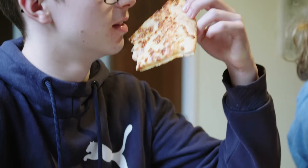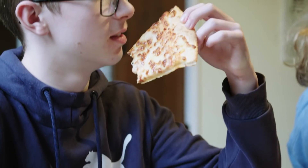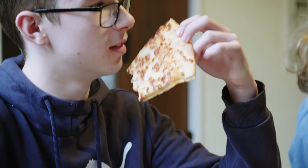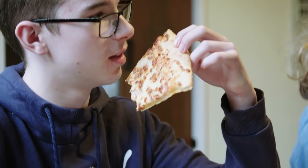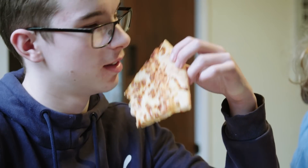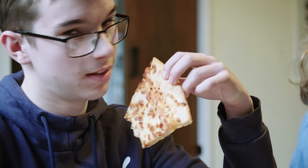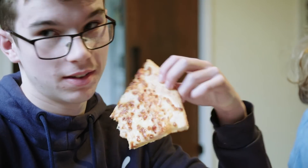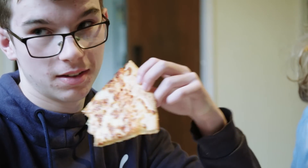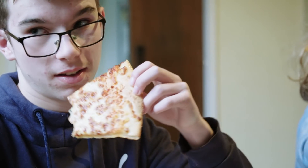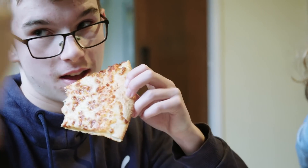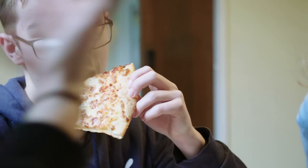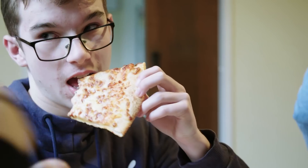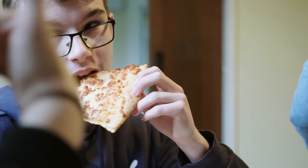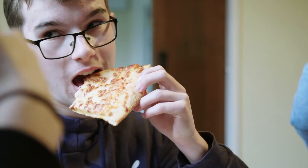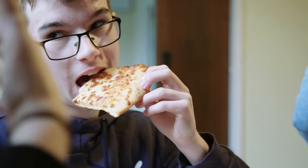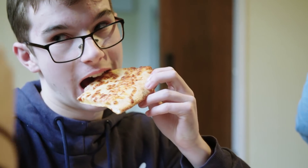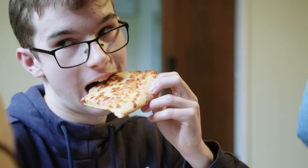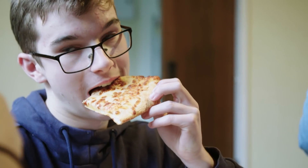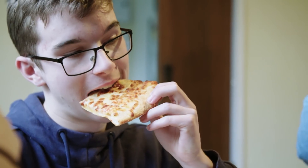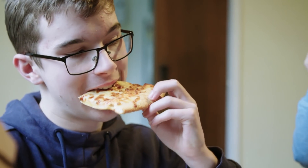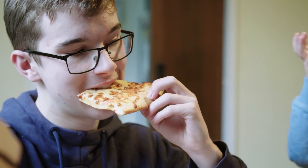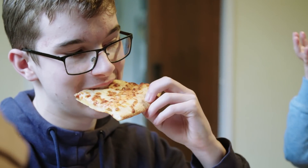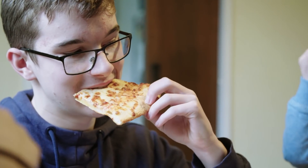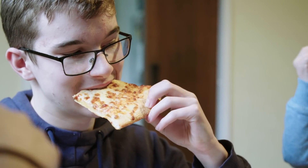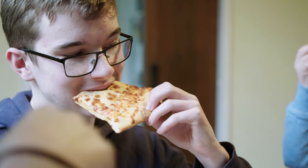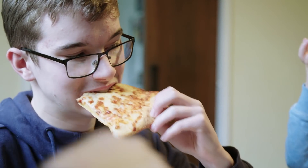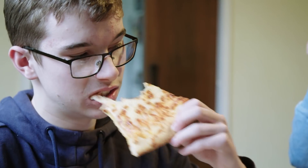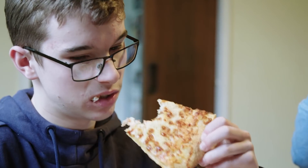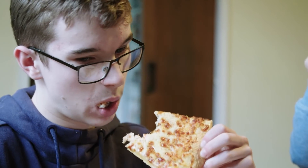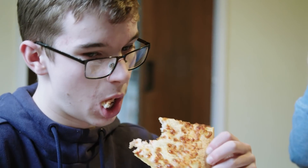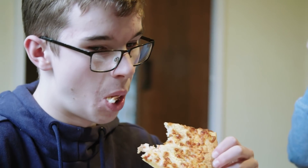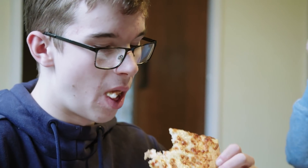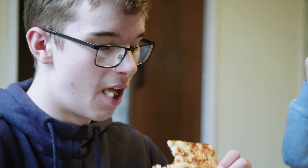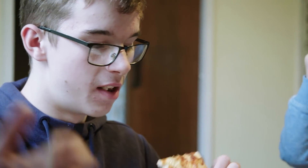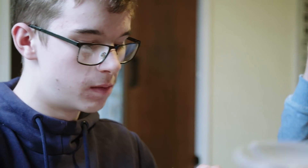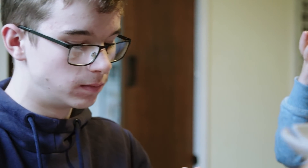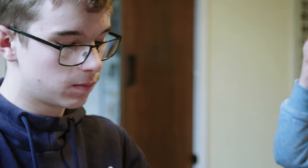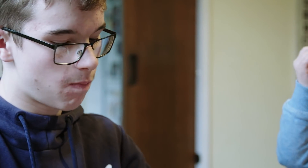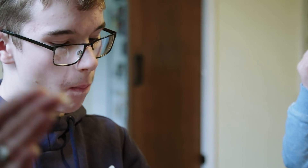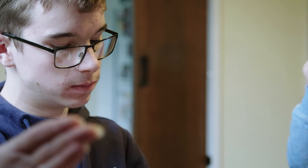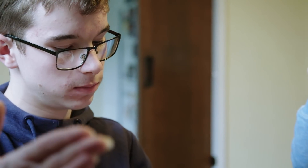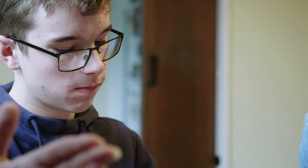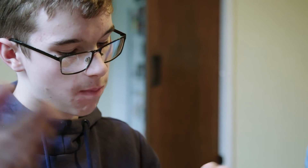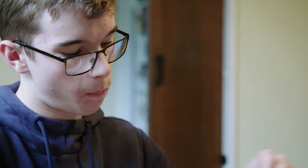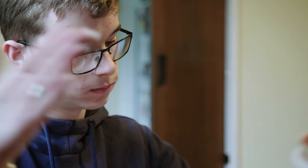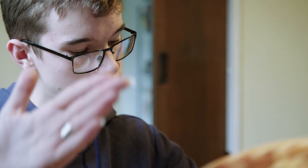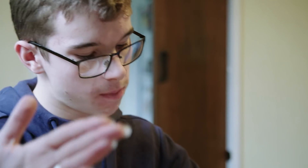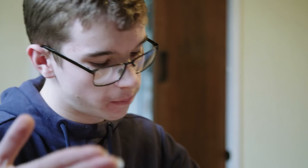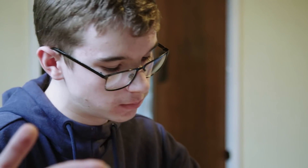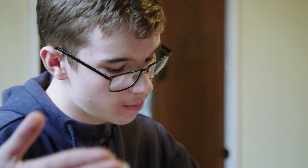kids. But it is useful. Say for Elijah, who is hearing, I've been able to tell him off in NZSL and people have been none